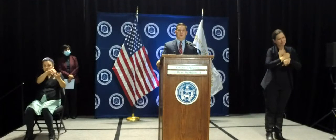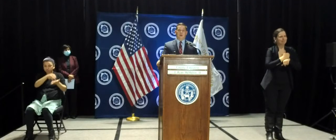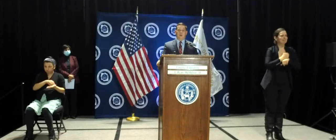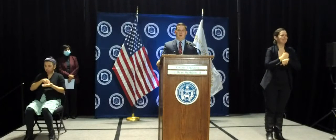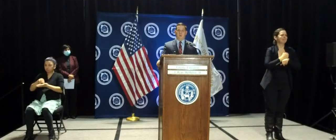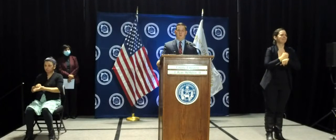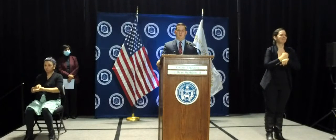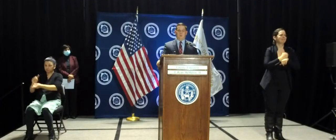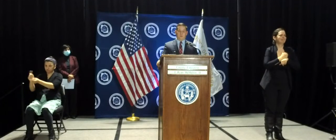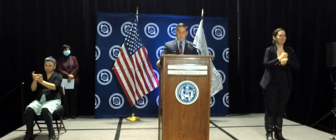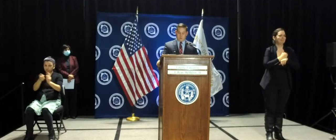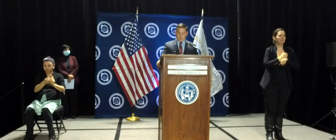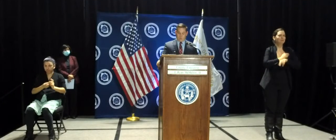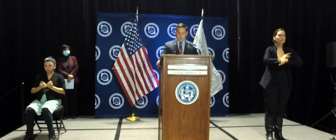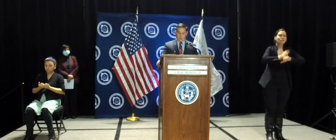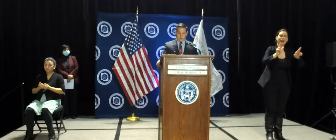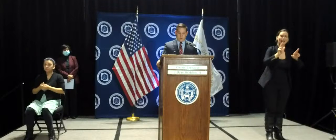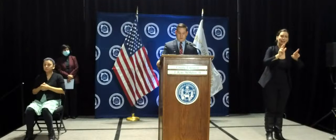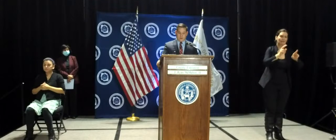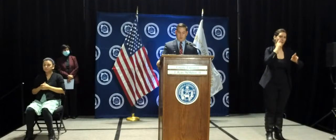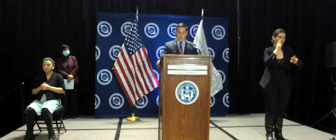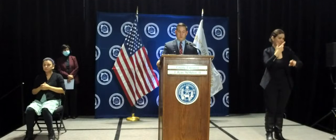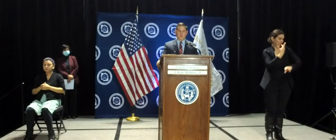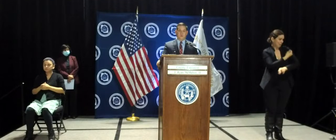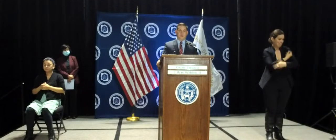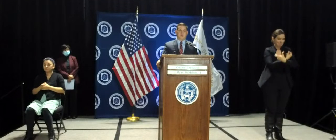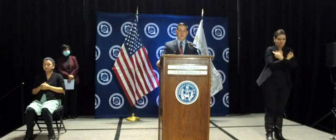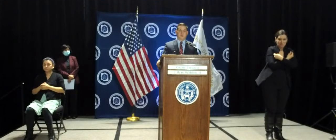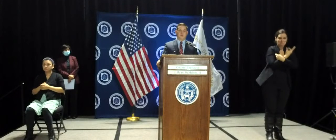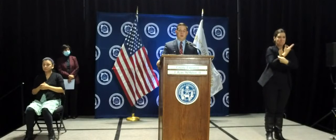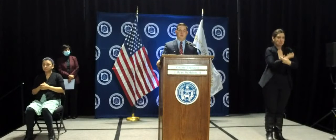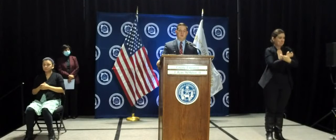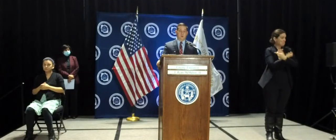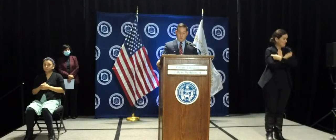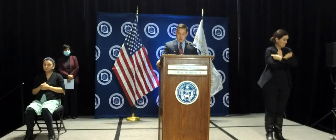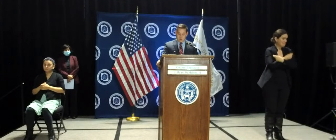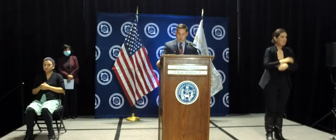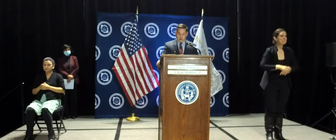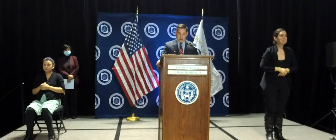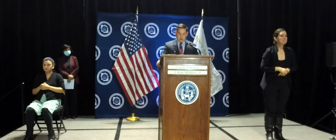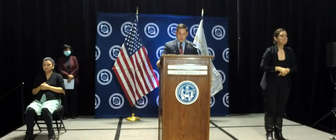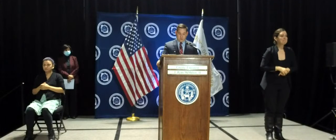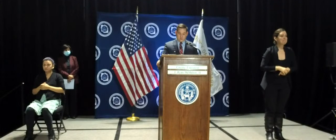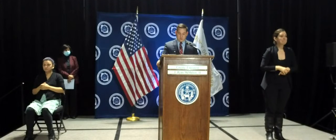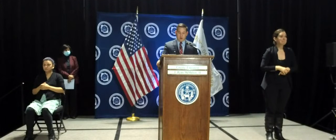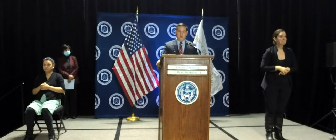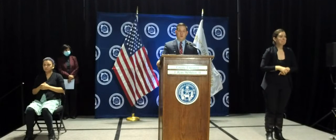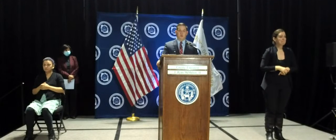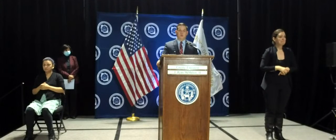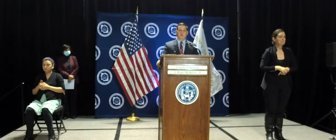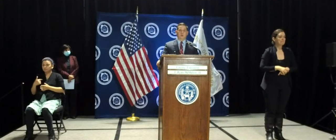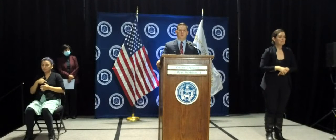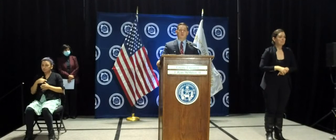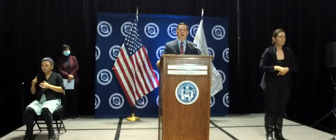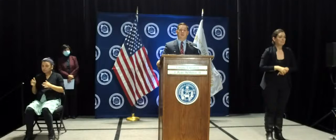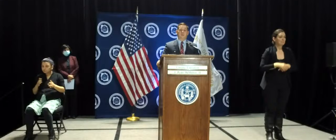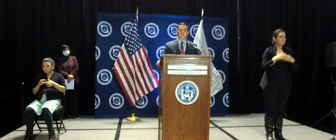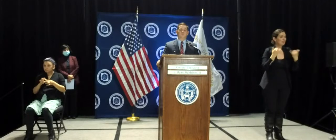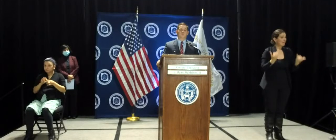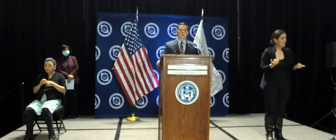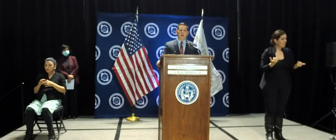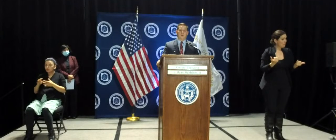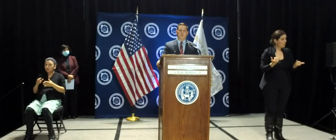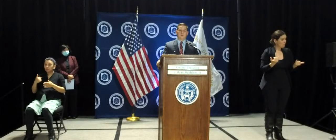used. And we'll put all the resources necessary to that. So right now, I mean, this is our surge. This is our